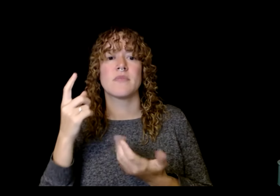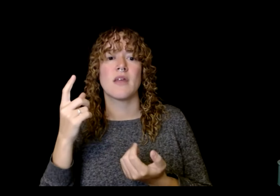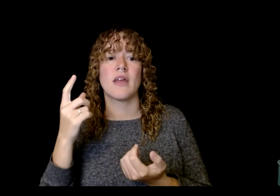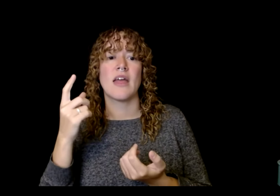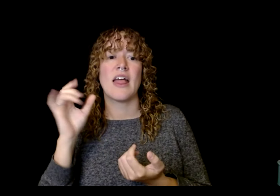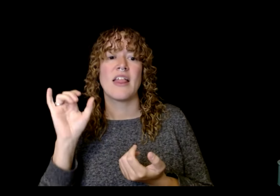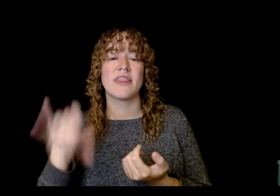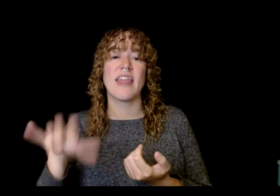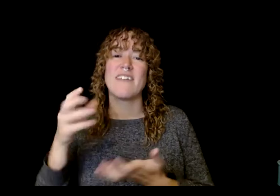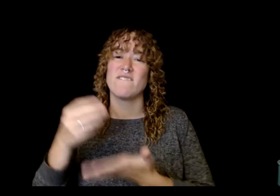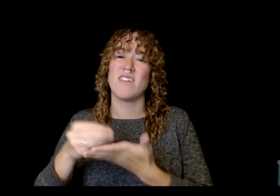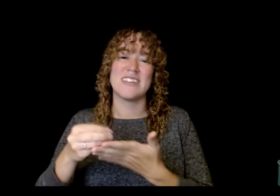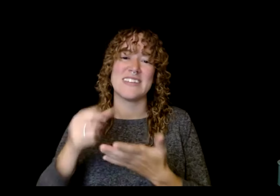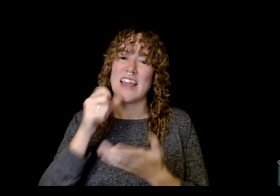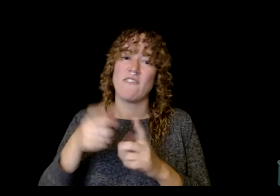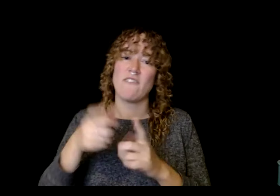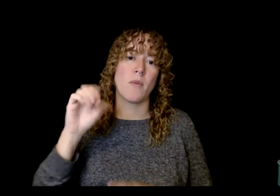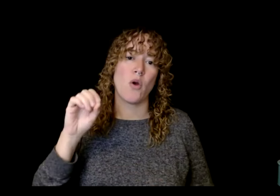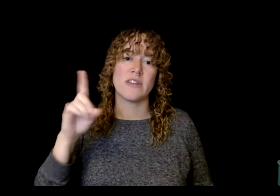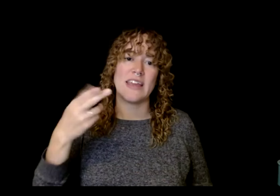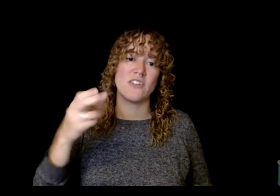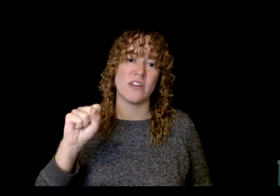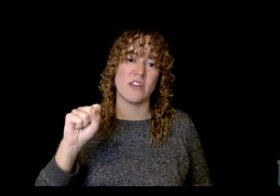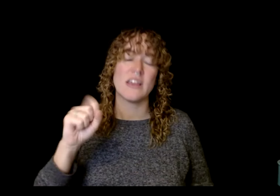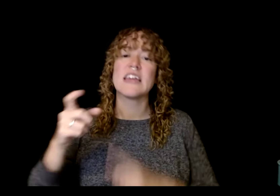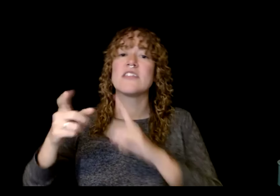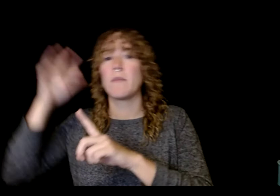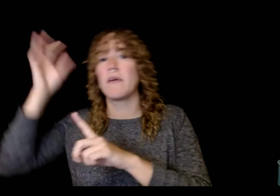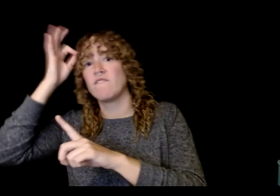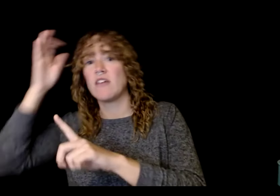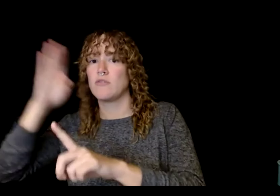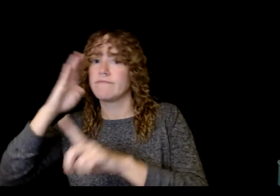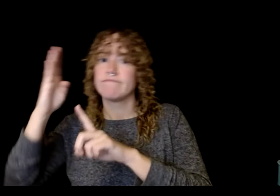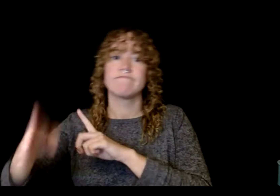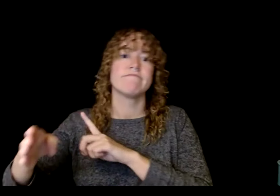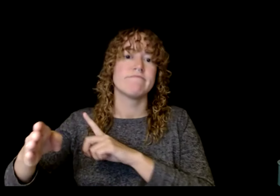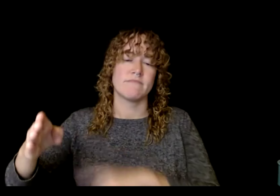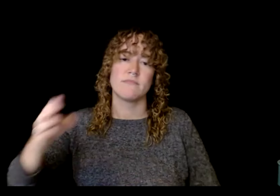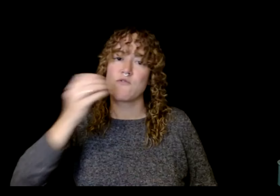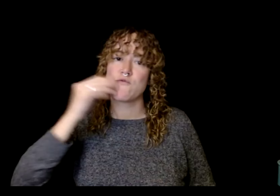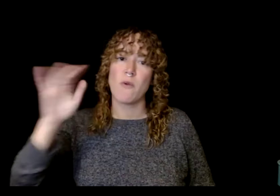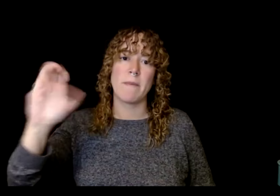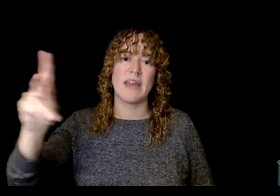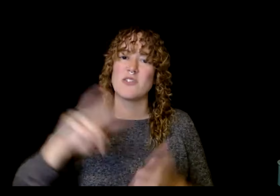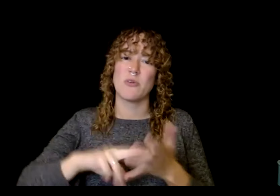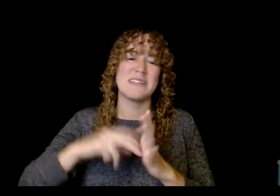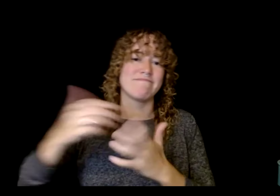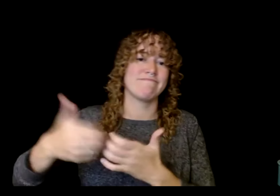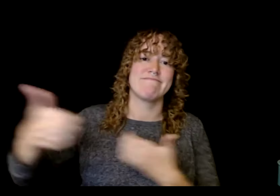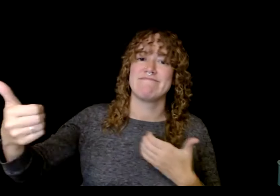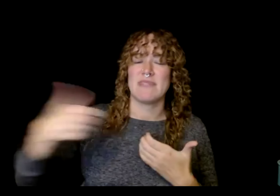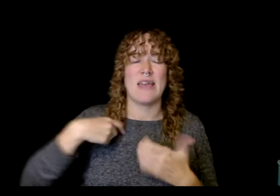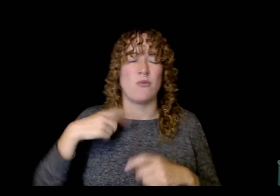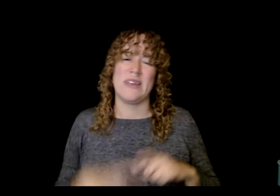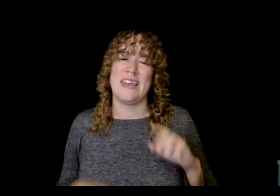not ODHS funding, it goes directly to the Oregon Food Bank. We really aren't able to speak on behalf of